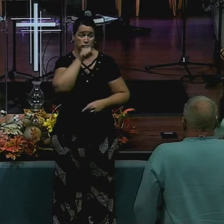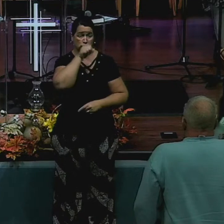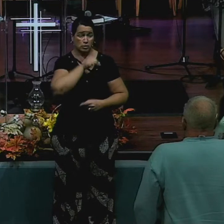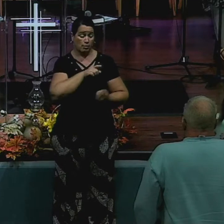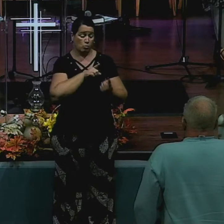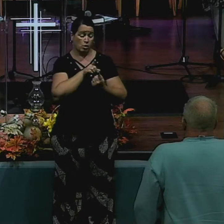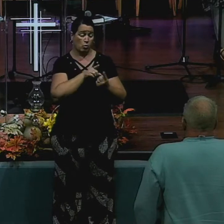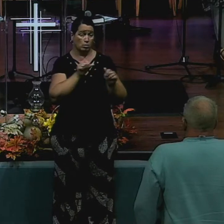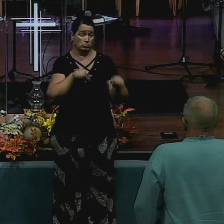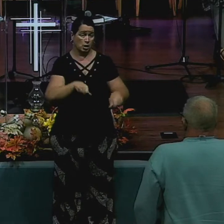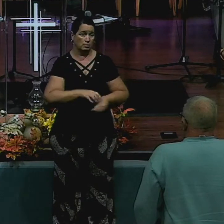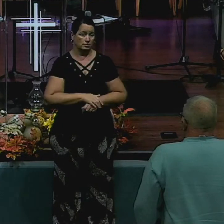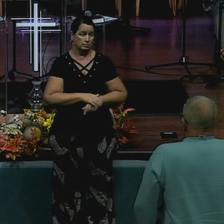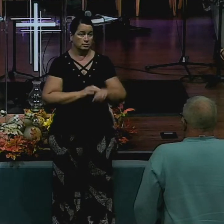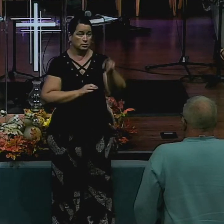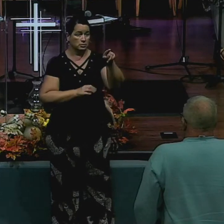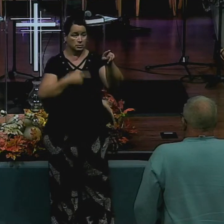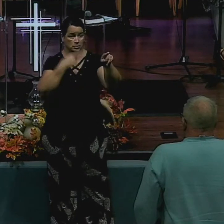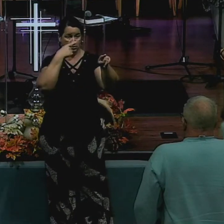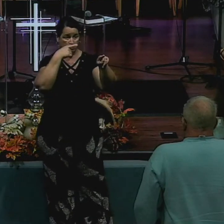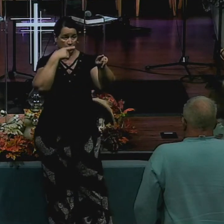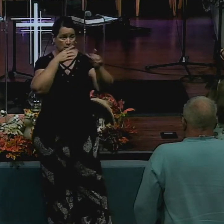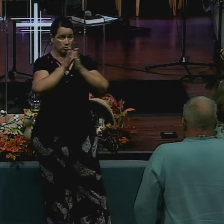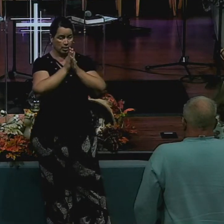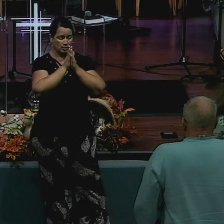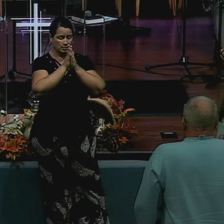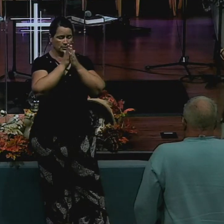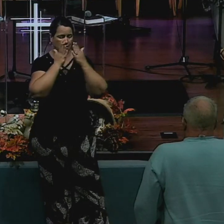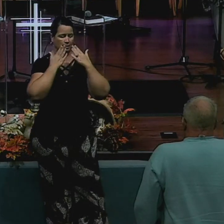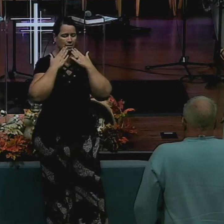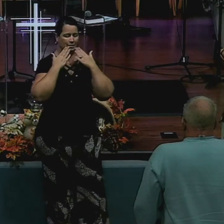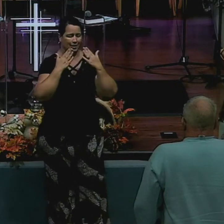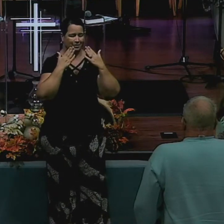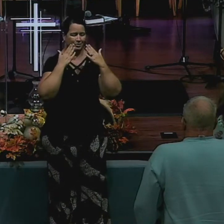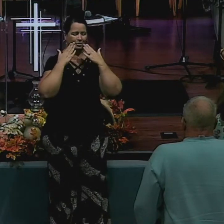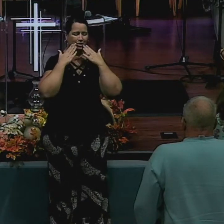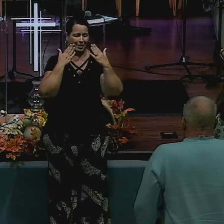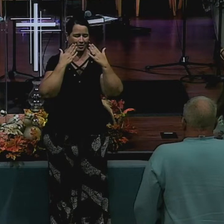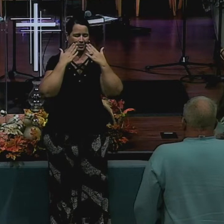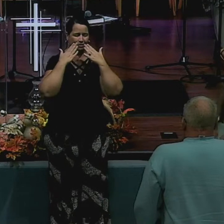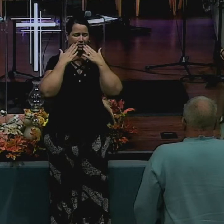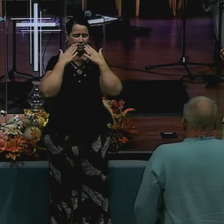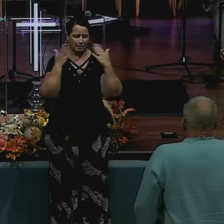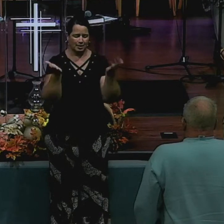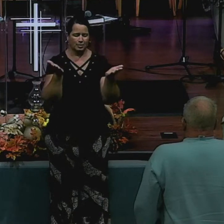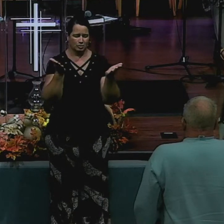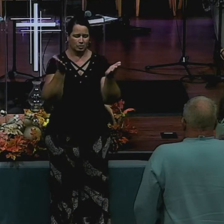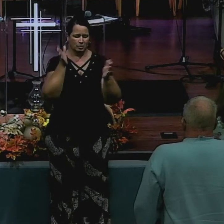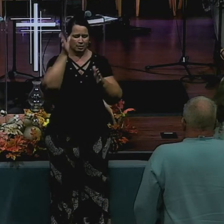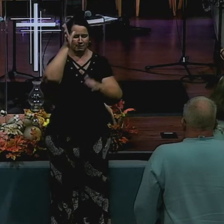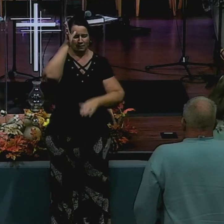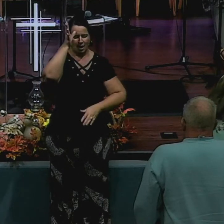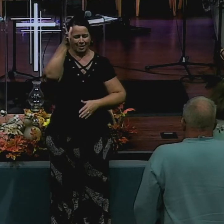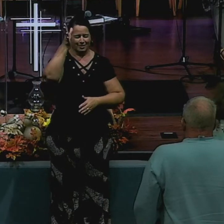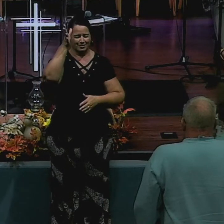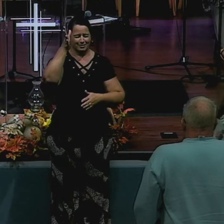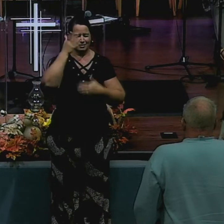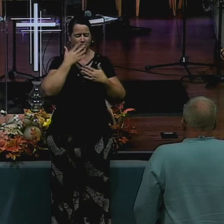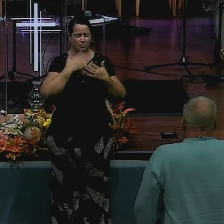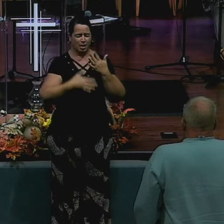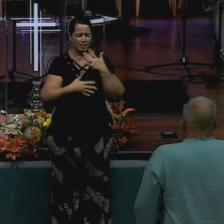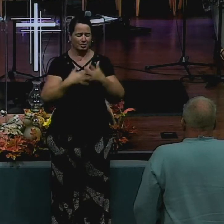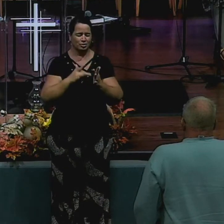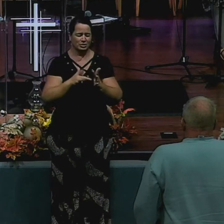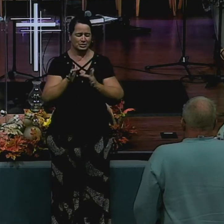would you dismiss this kind, sir? Thank you, thank you, thank you, Father, for the blood of